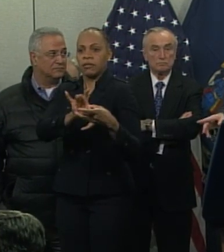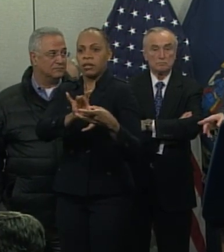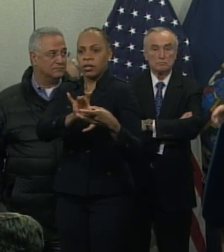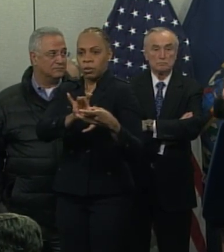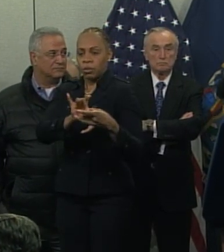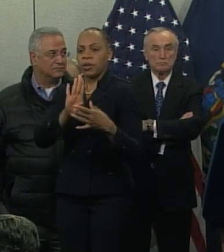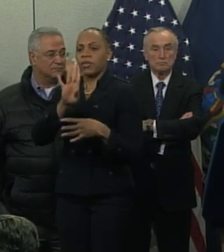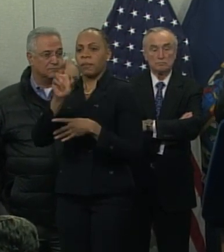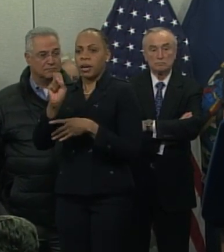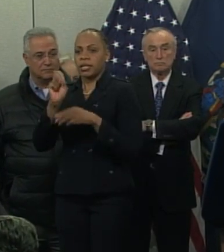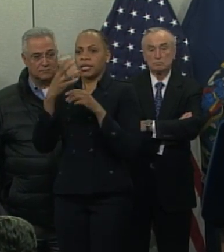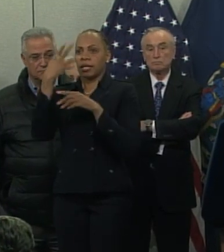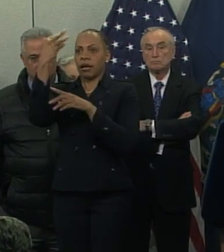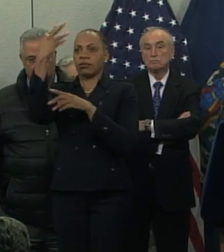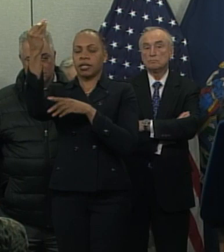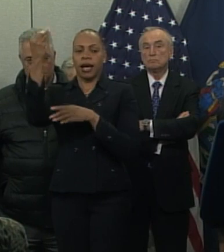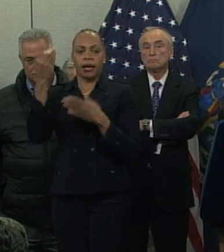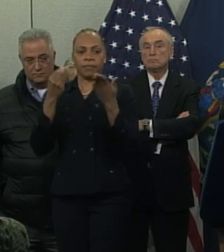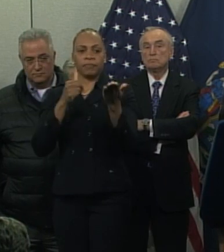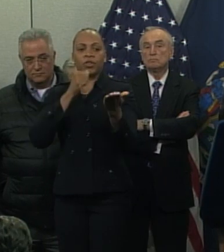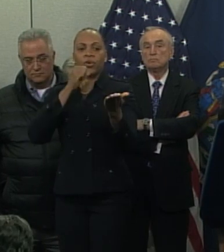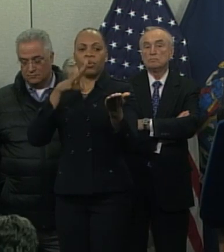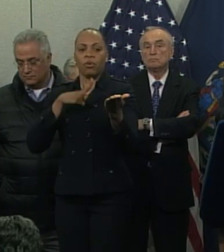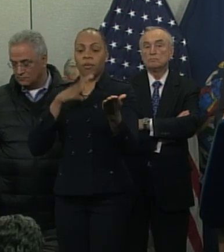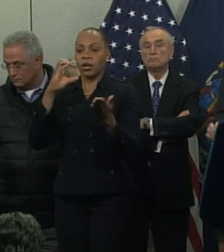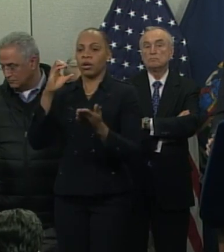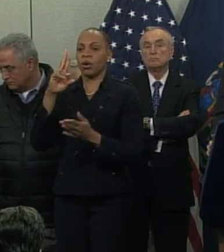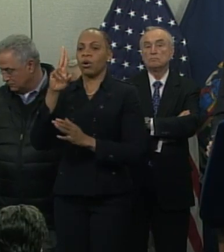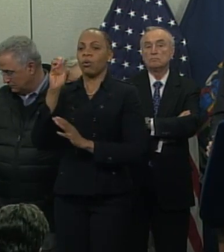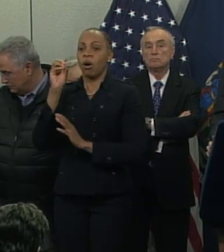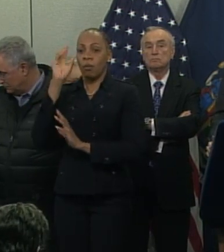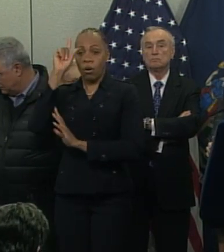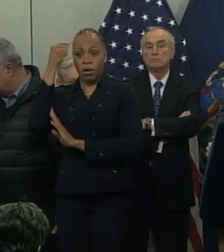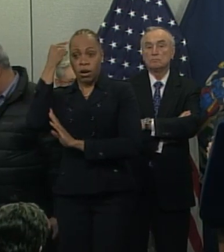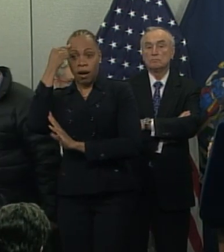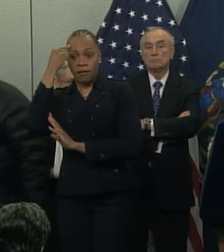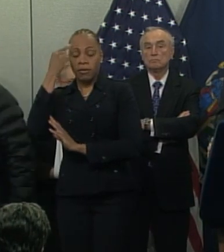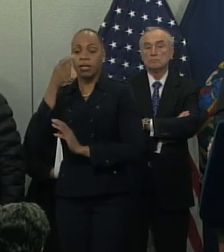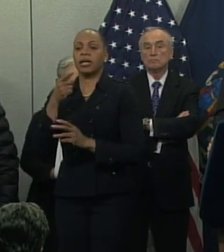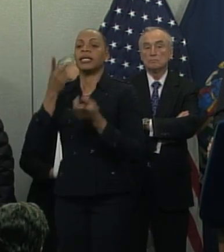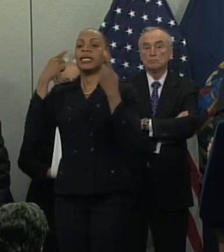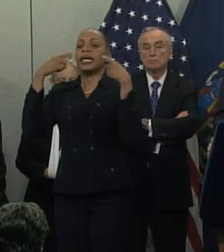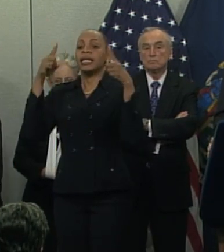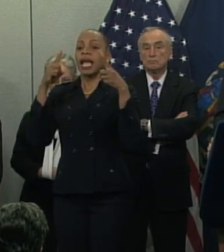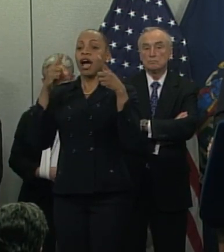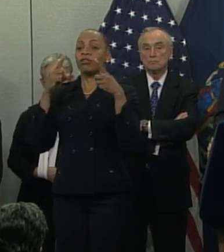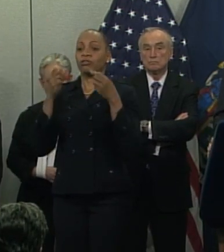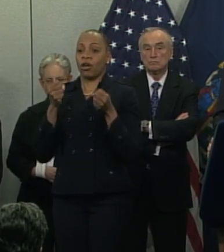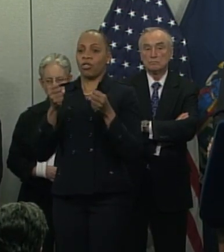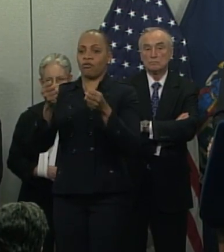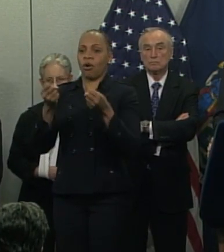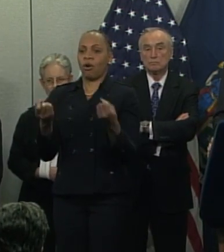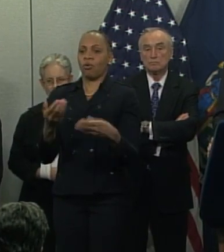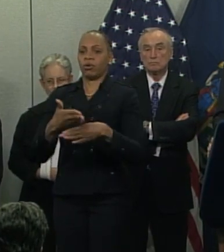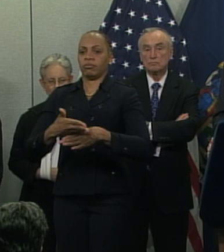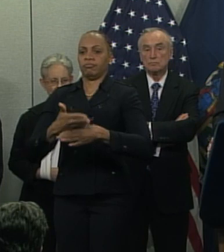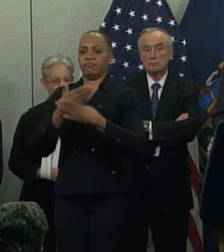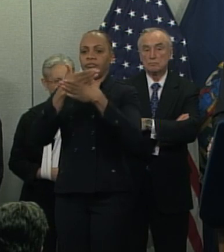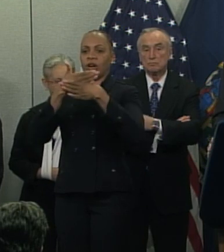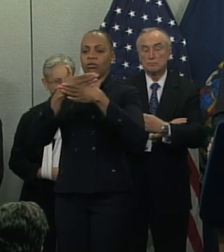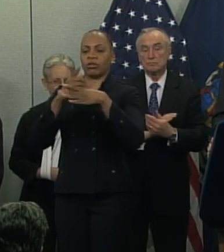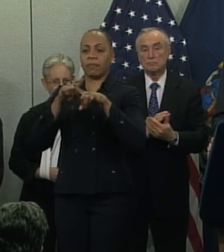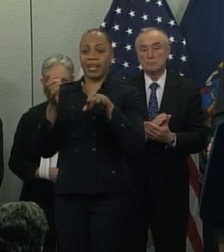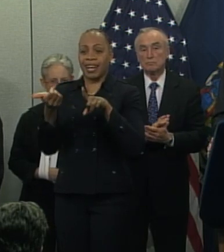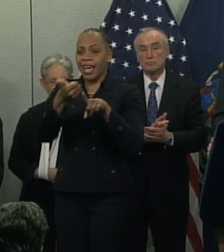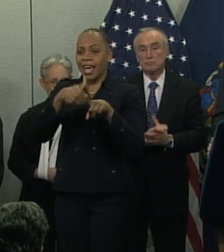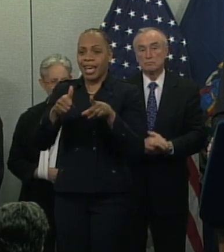lines. Yes? Governor Cuomo announced some road closures earlier. Would there be any equivalent on the city level, any kind of